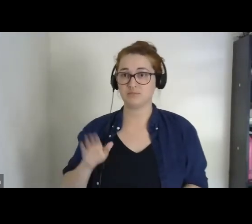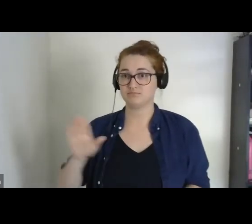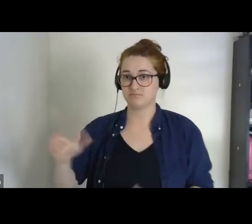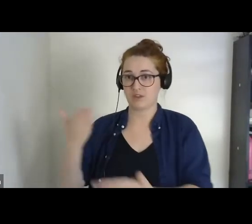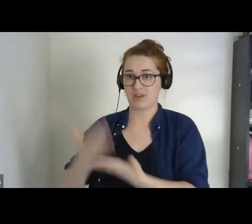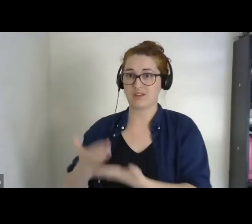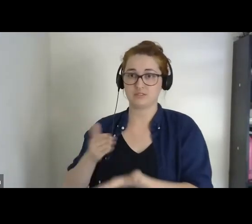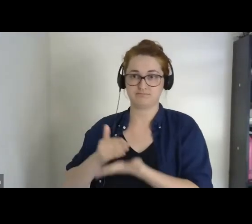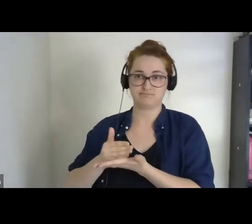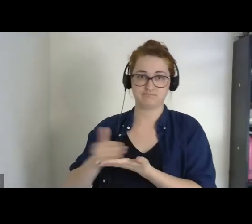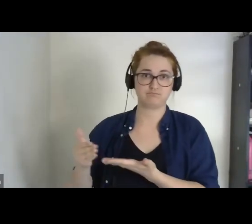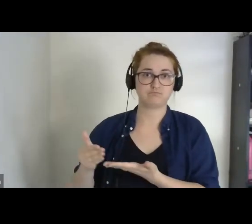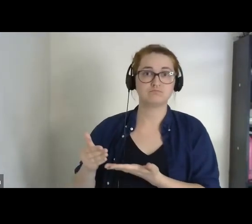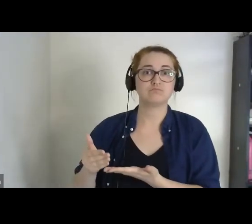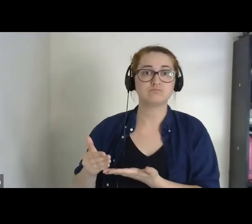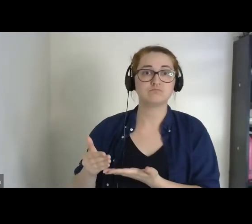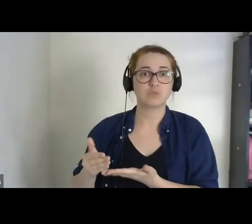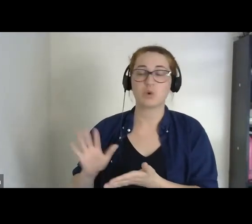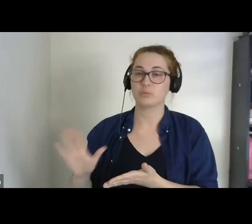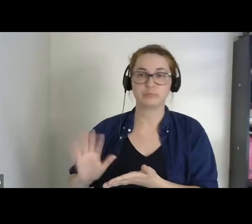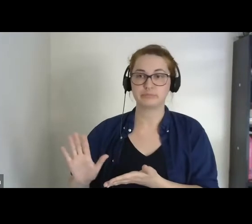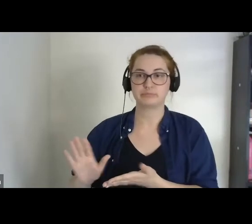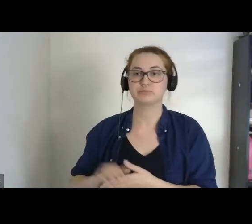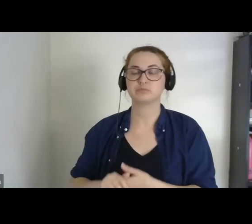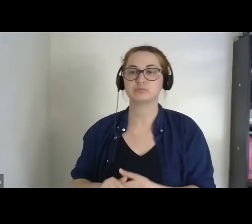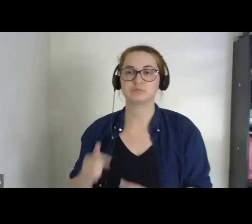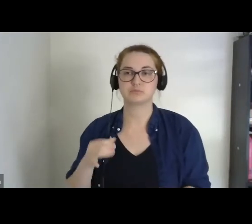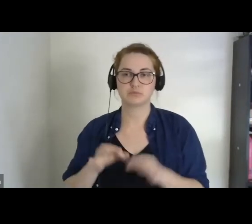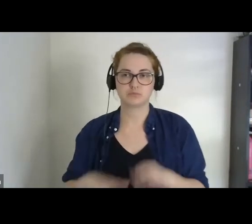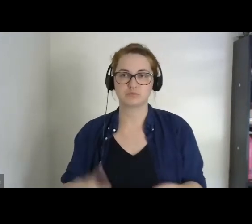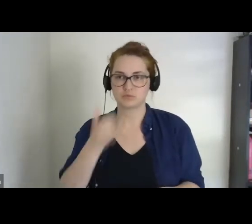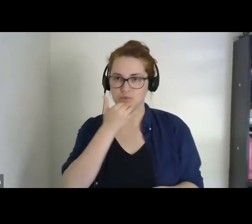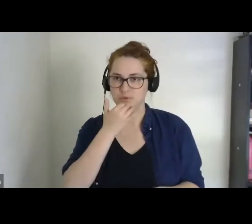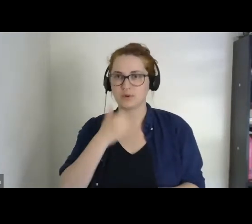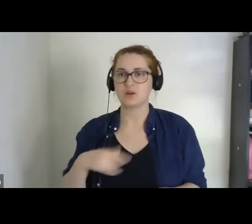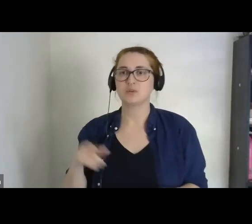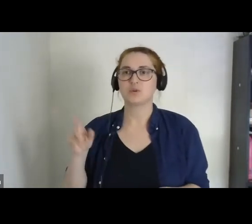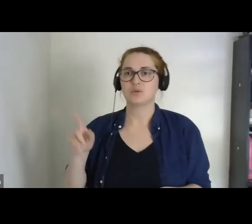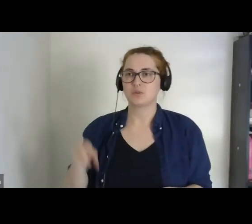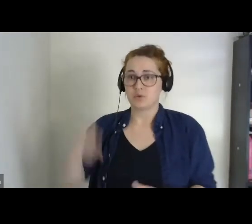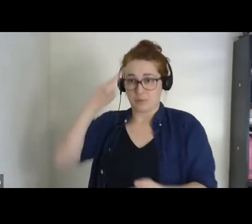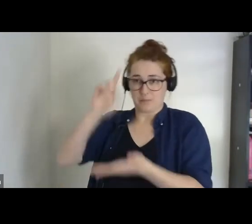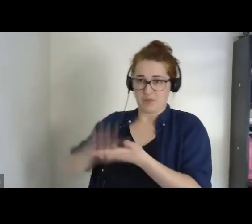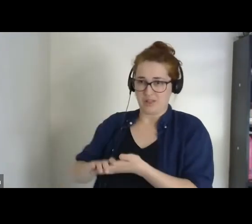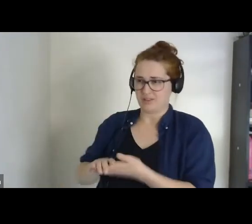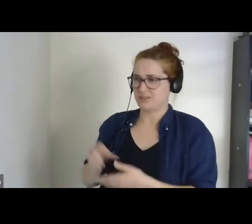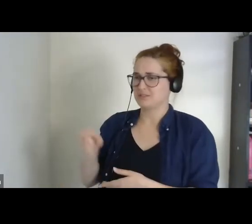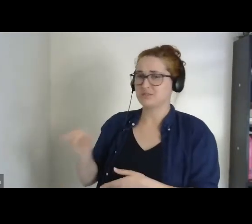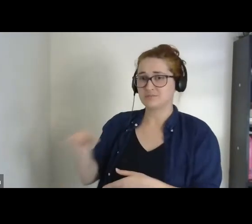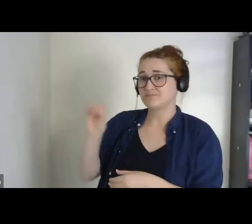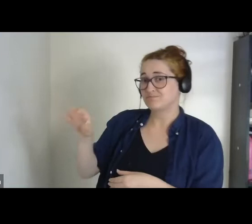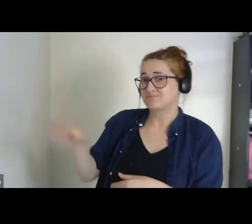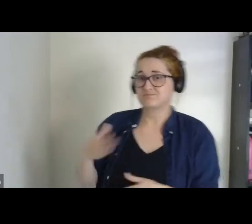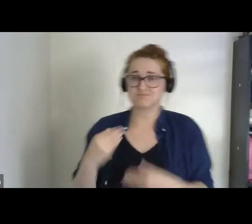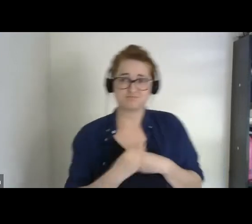and convicted the accused of sexually assaulting the complainant. So that the accused appealed